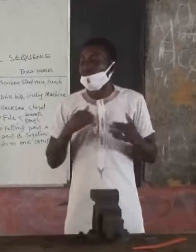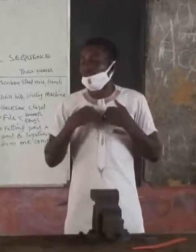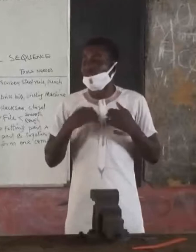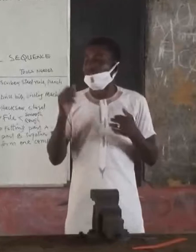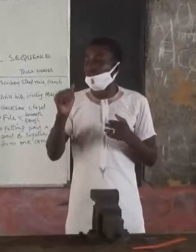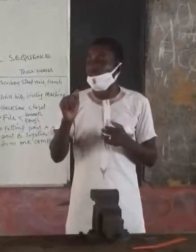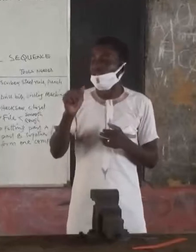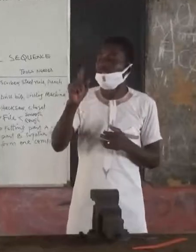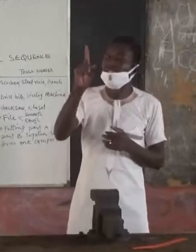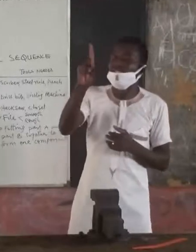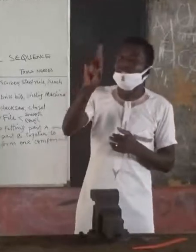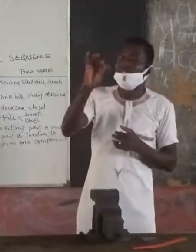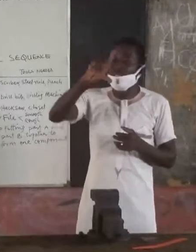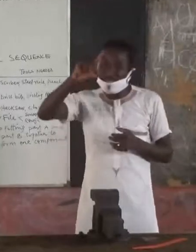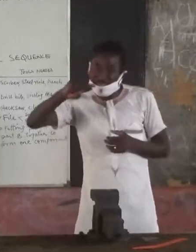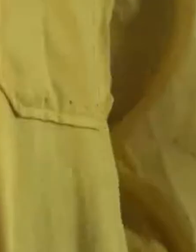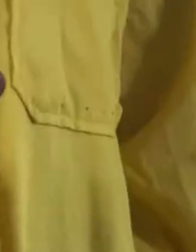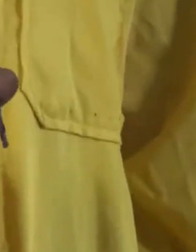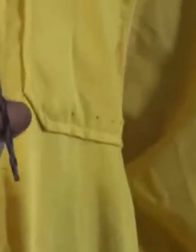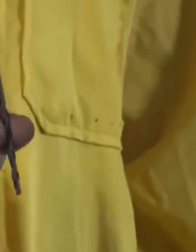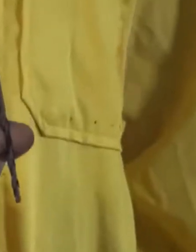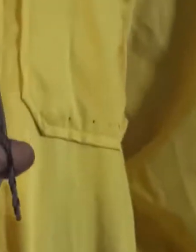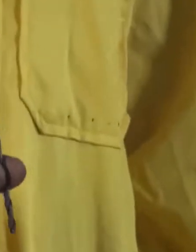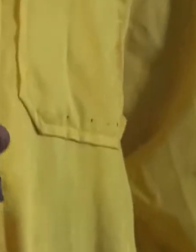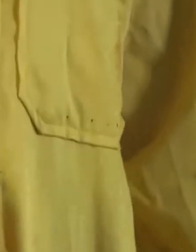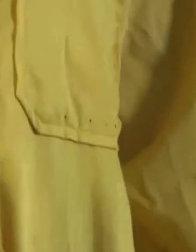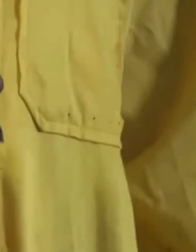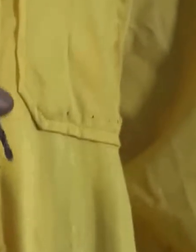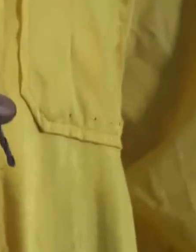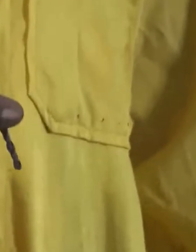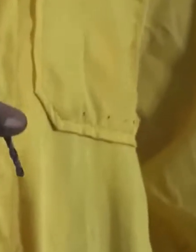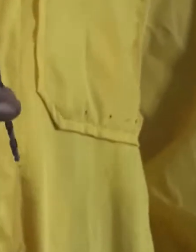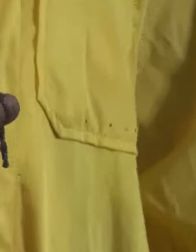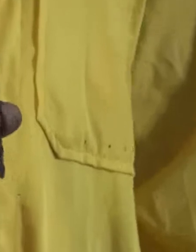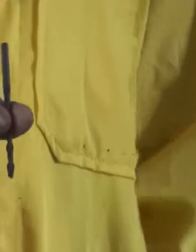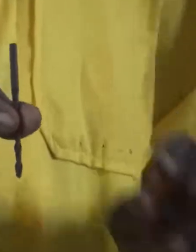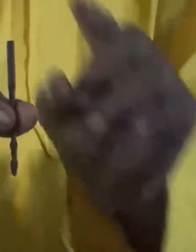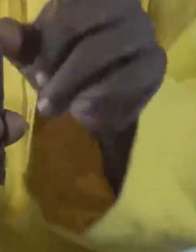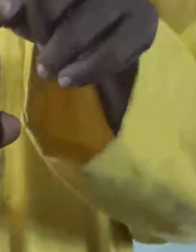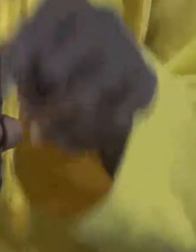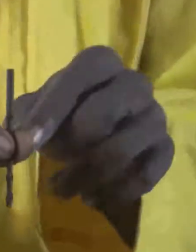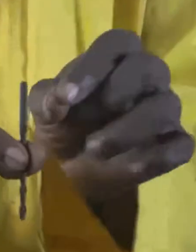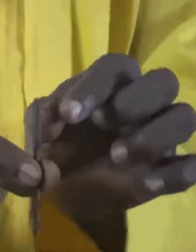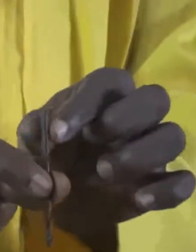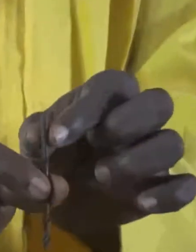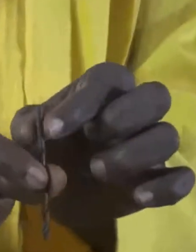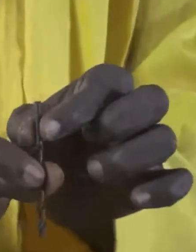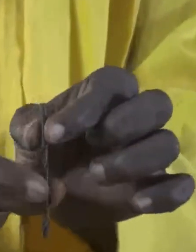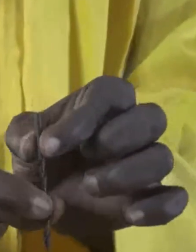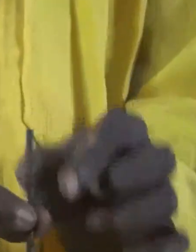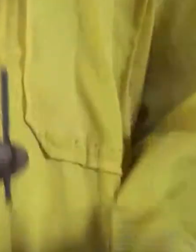is for us to go on drilling. This is what we call a drill bit. And this drill bit is, the one we are to use is